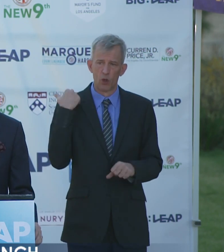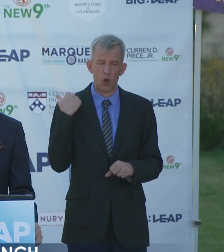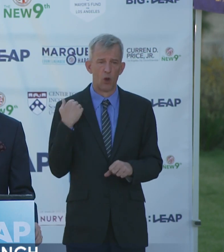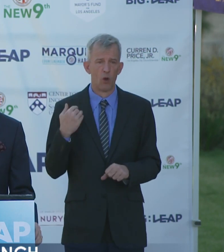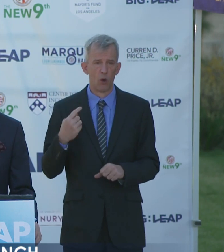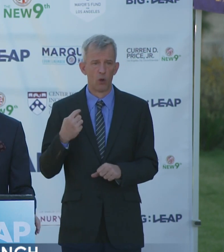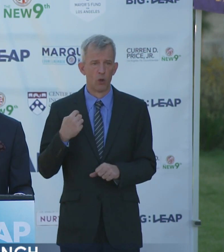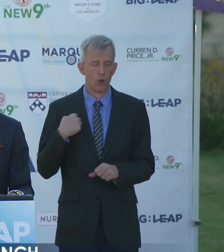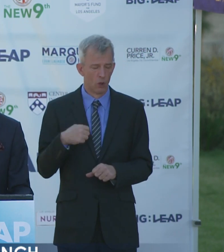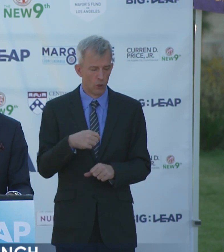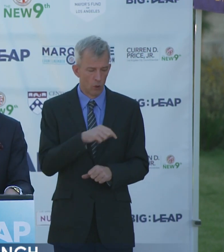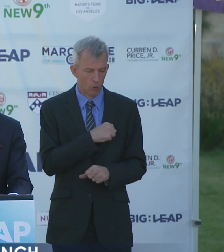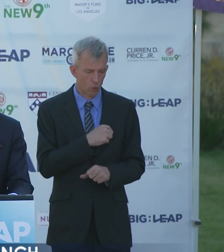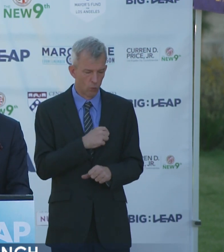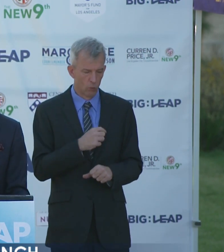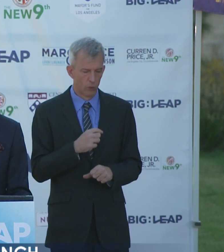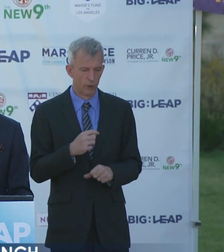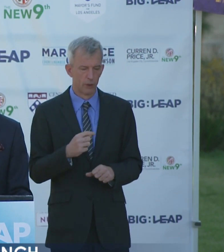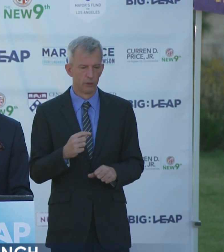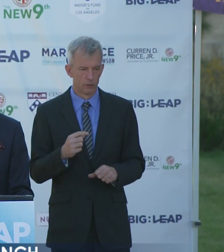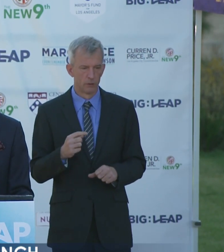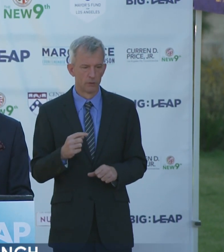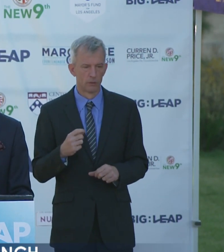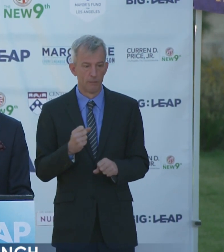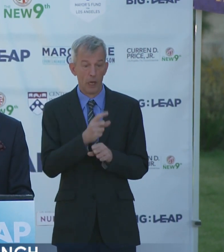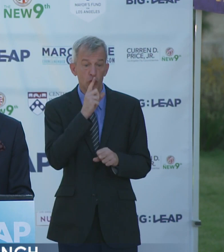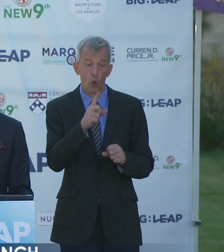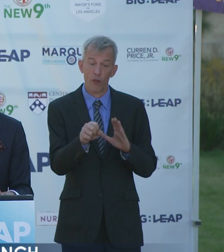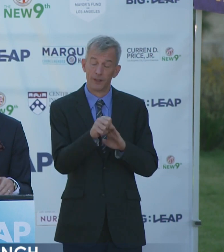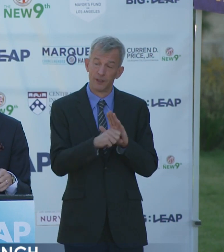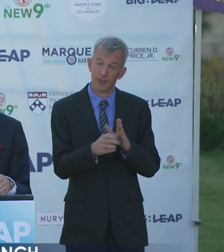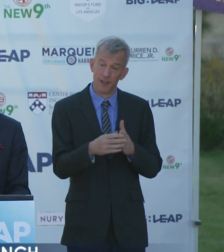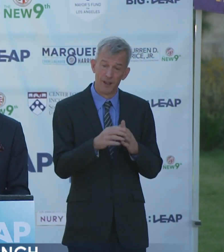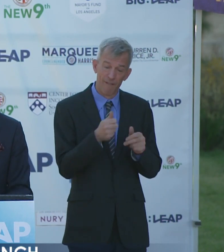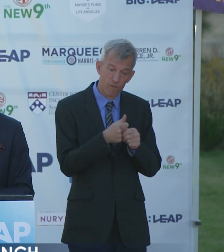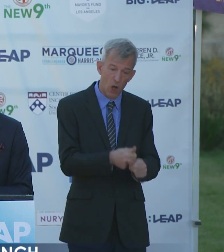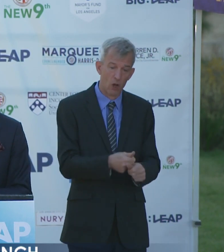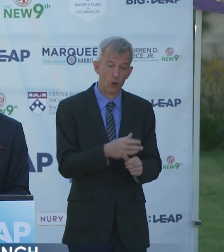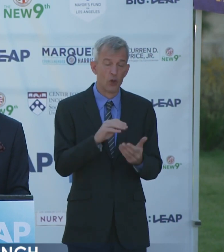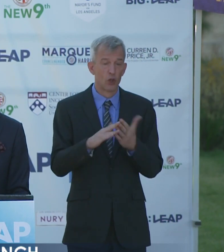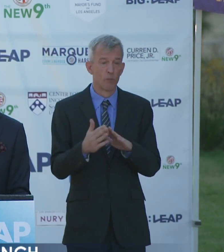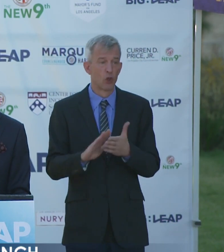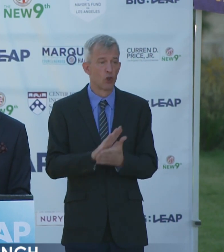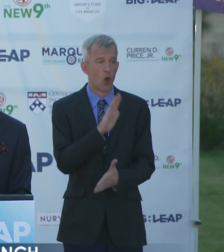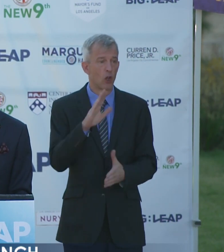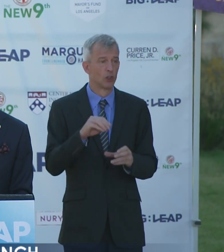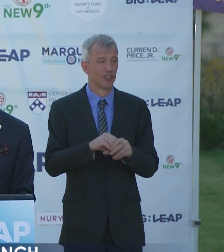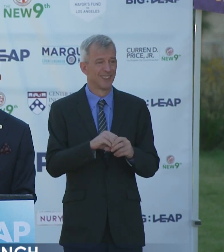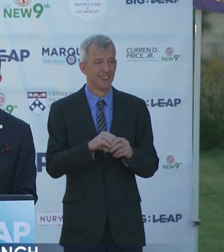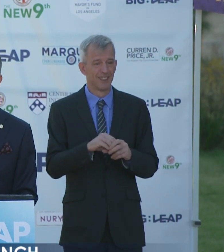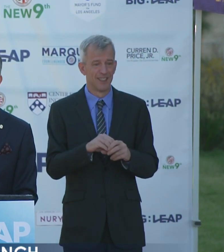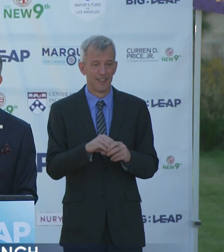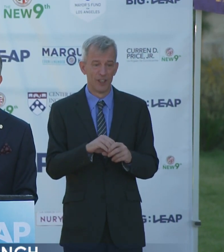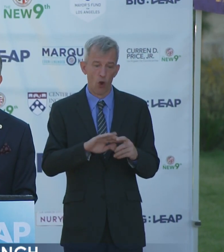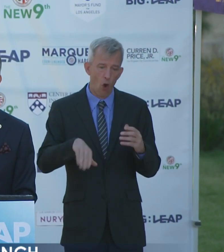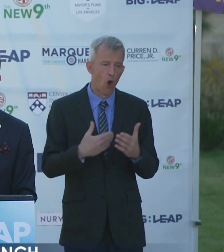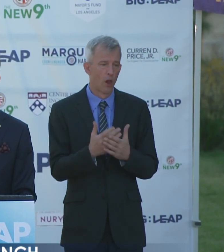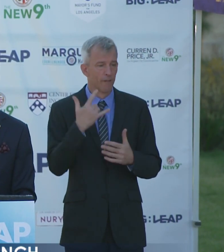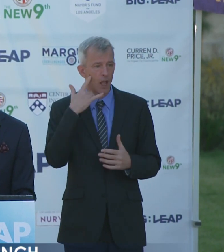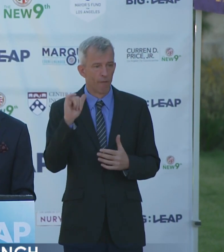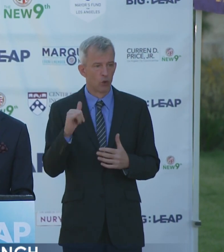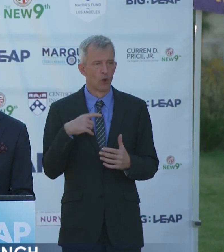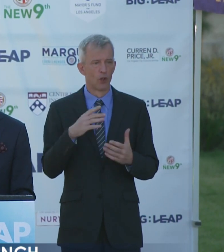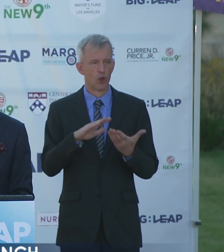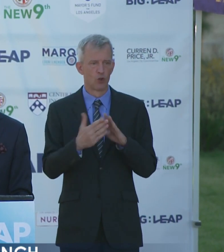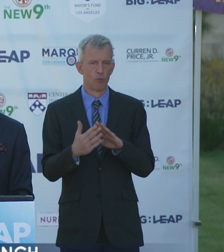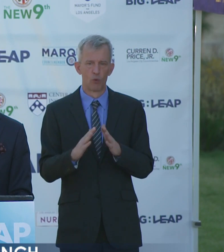community college district, inspired the state to follow, and community college is now free, not just in LA, but across California. So Big Leap is